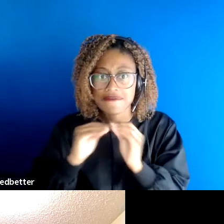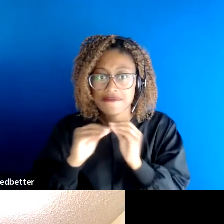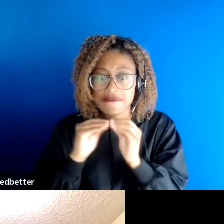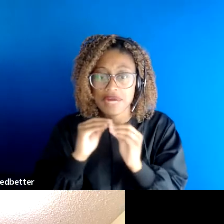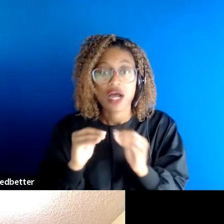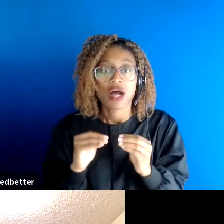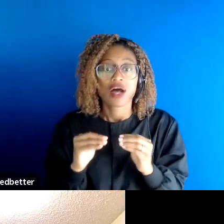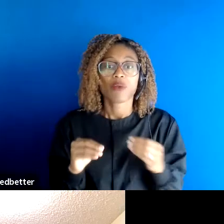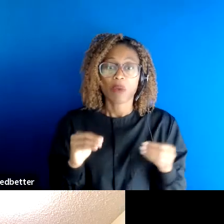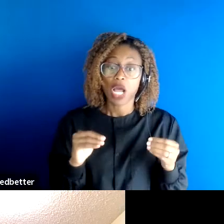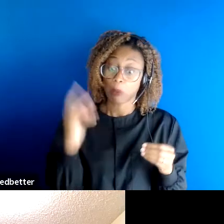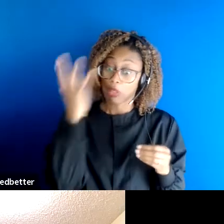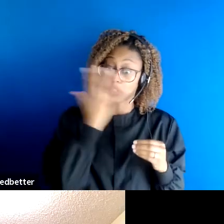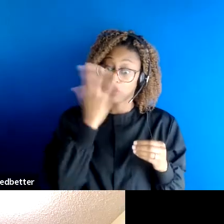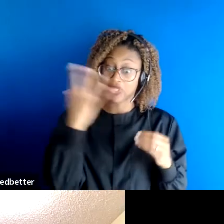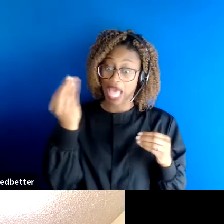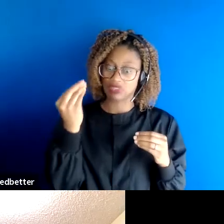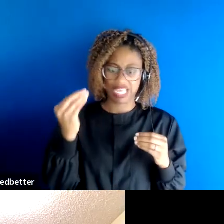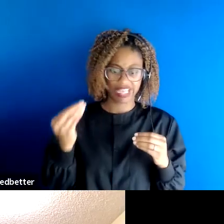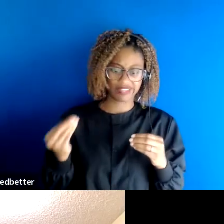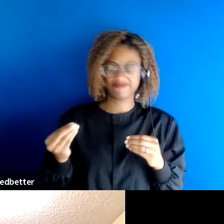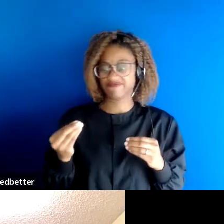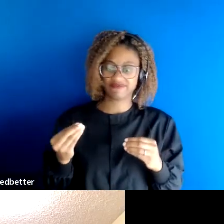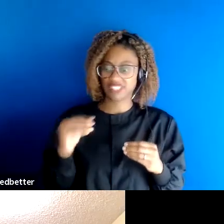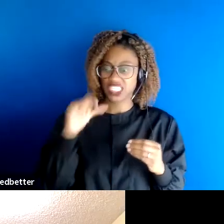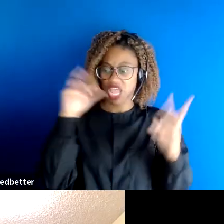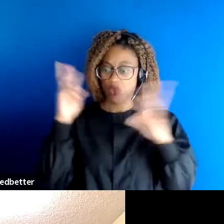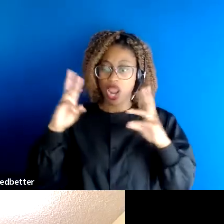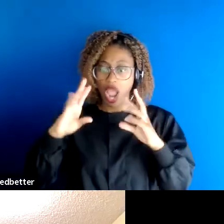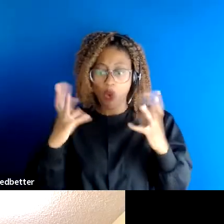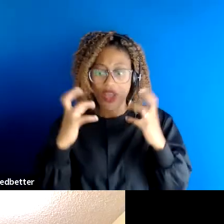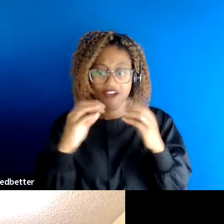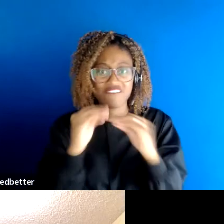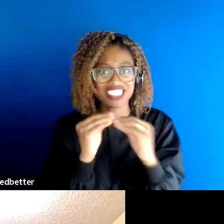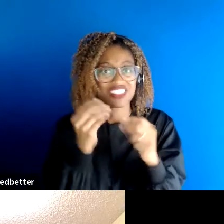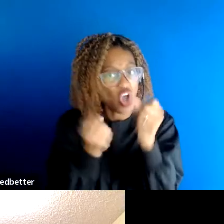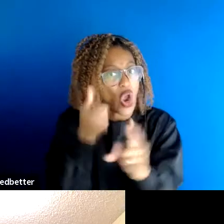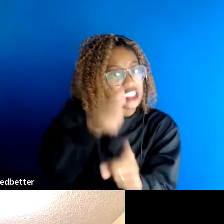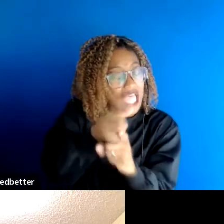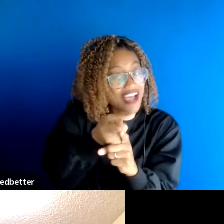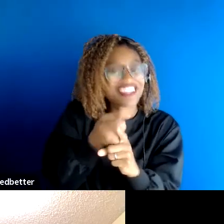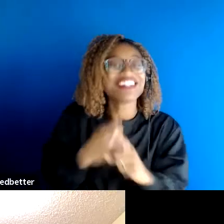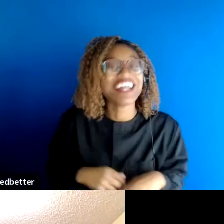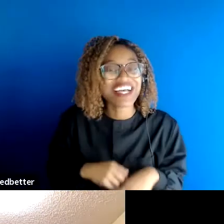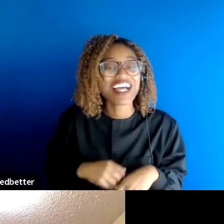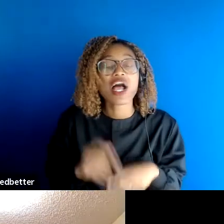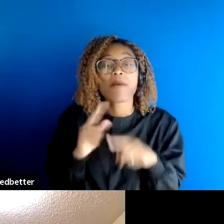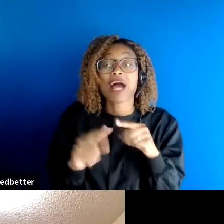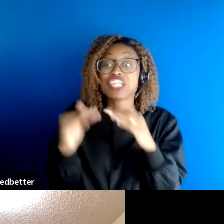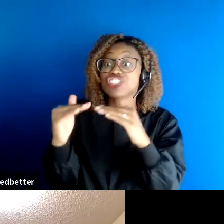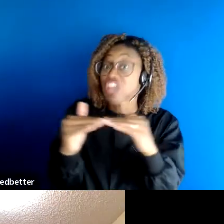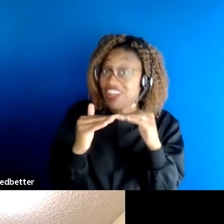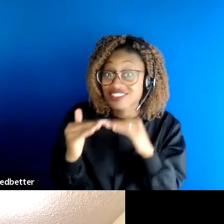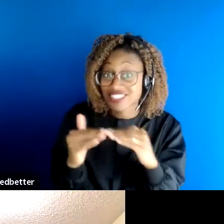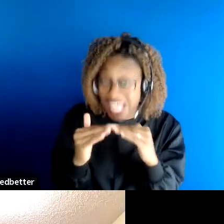focused on the way a car looks on the outside or feels on the inside. Whereas justice would